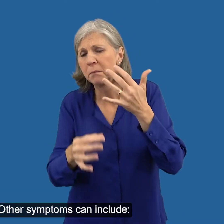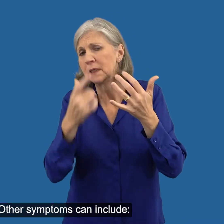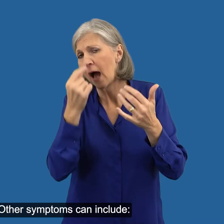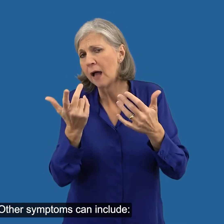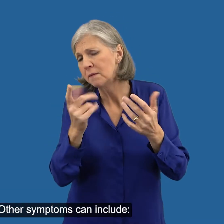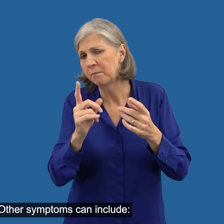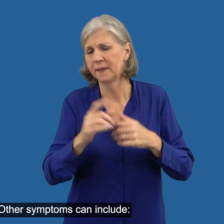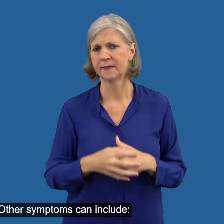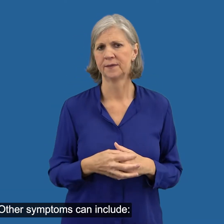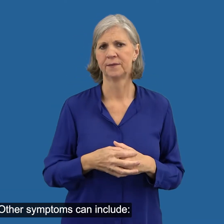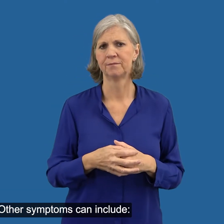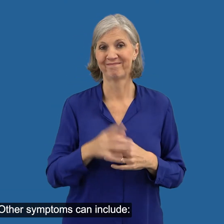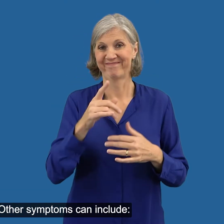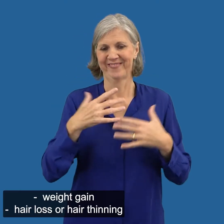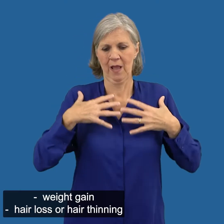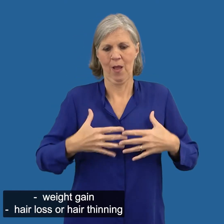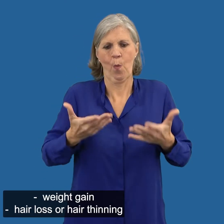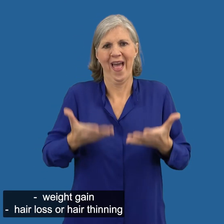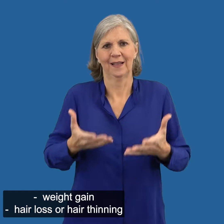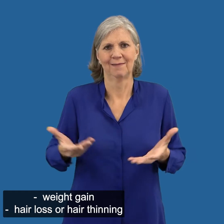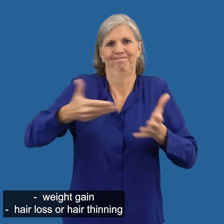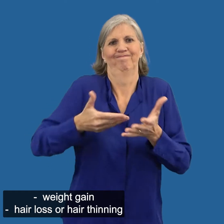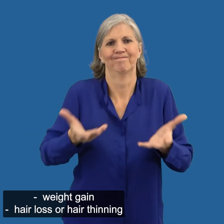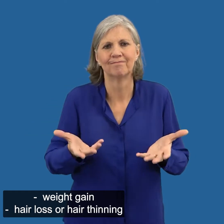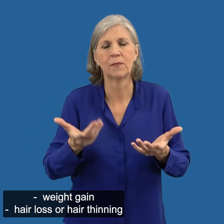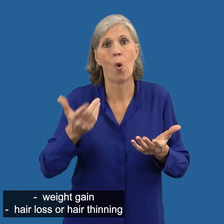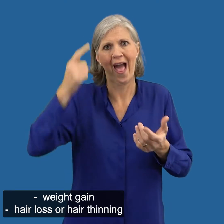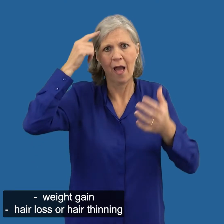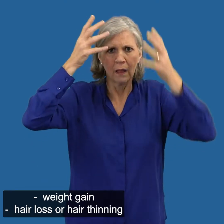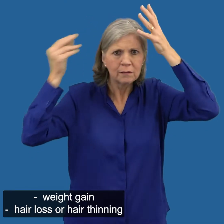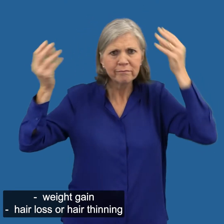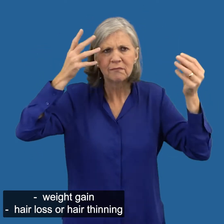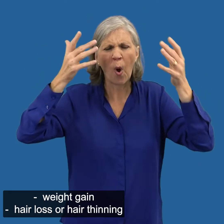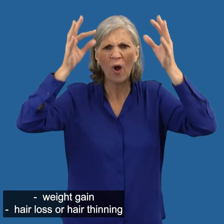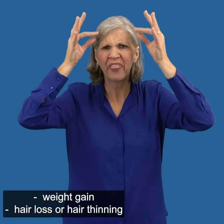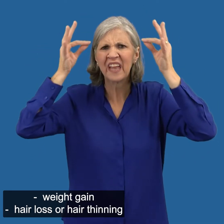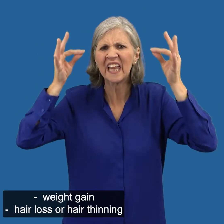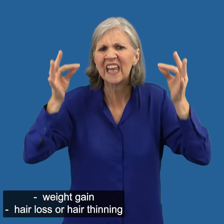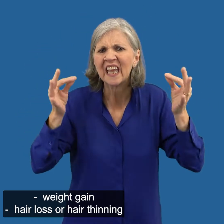Other symptoms can include weight gain, hair loss or hair thinning,